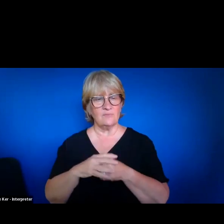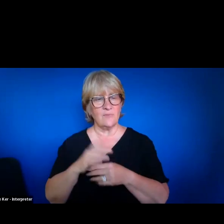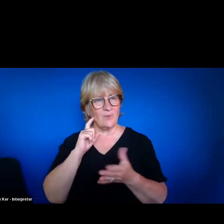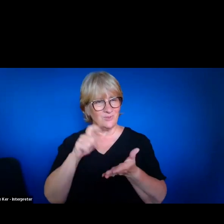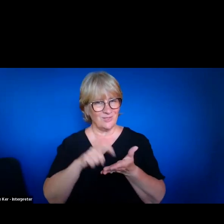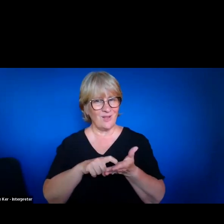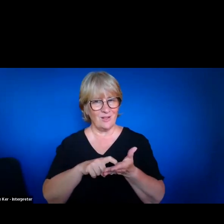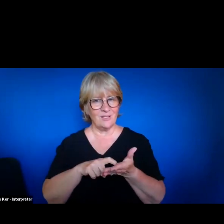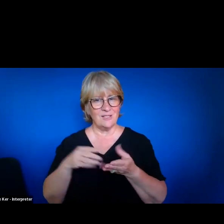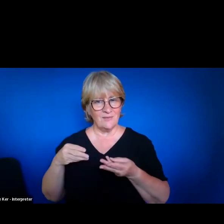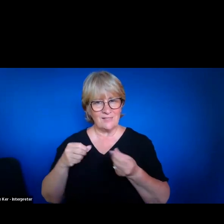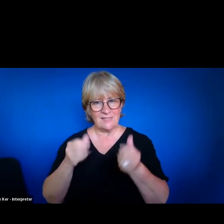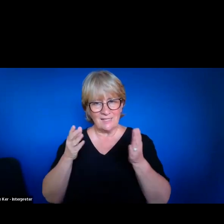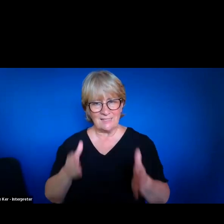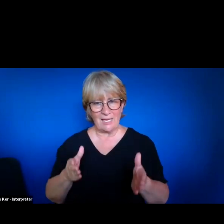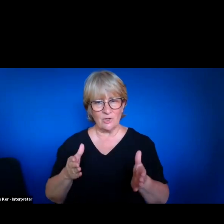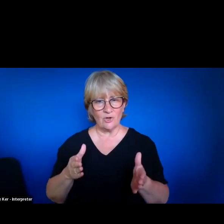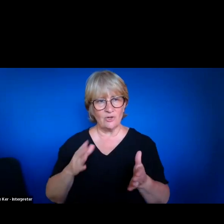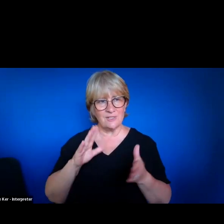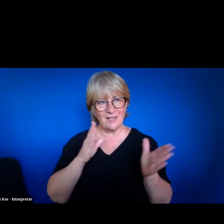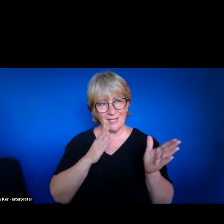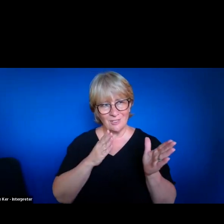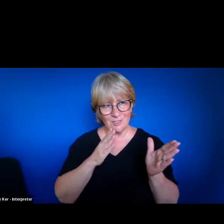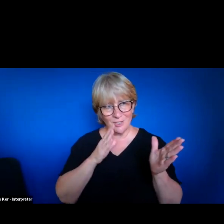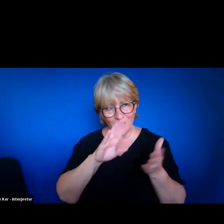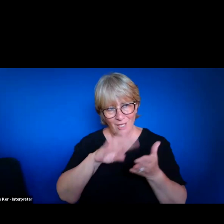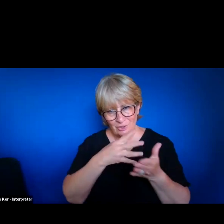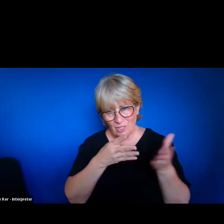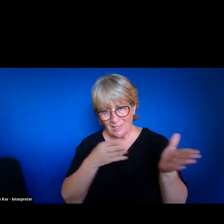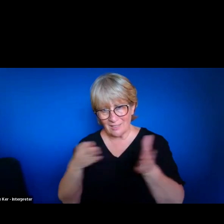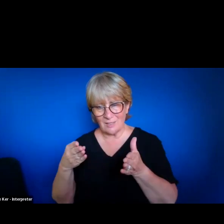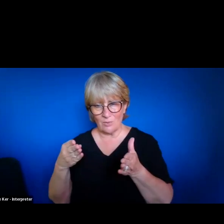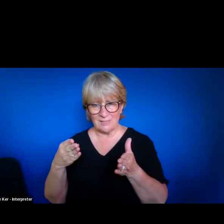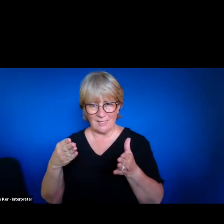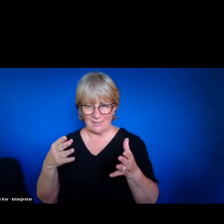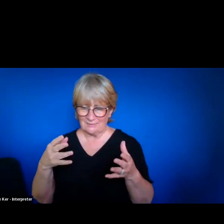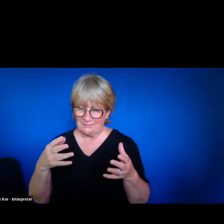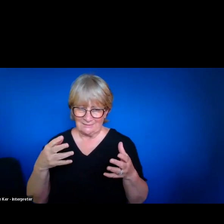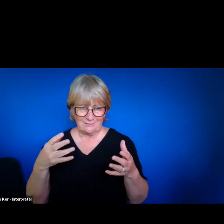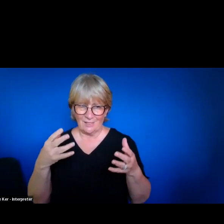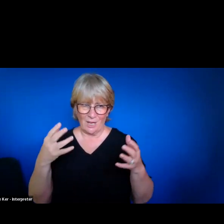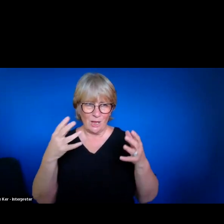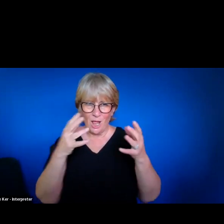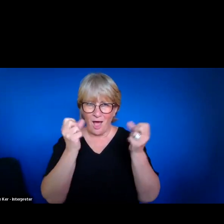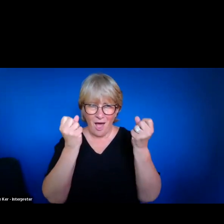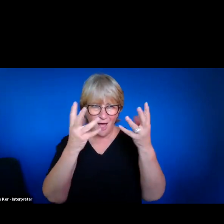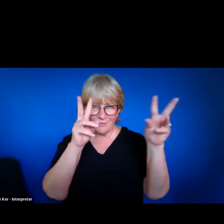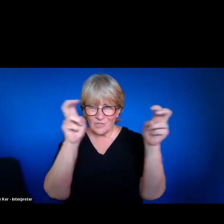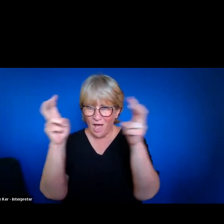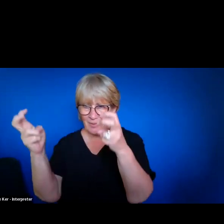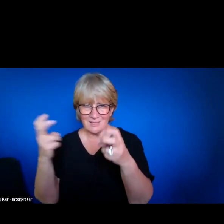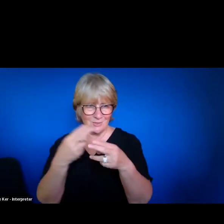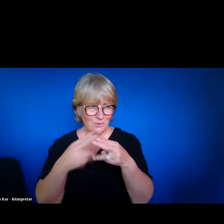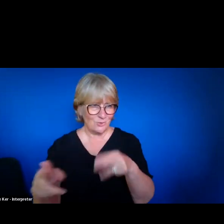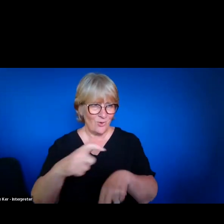your facilitator, our agendas, it's always like shoehorning a lot of topics into a very short space. So I think